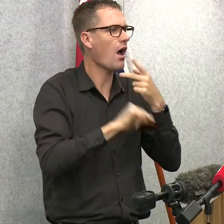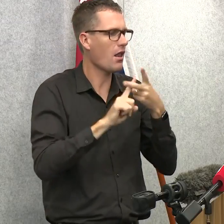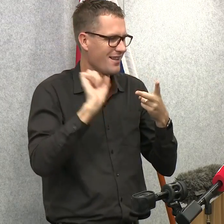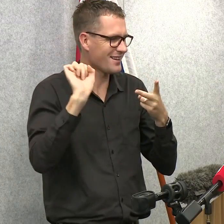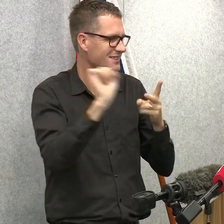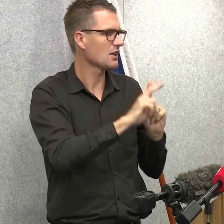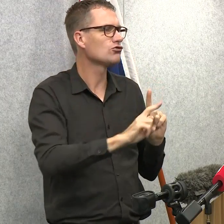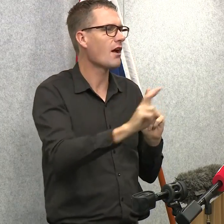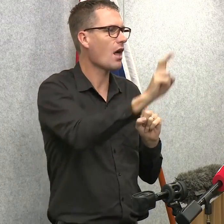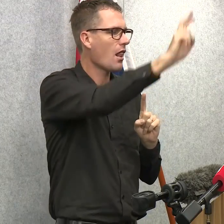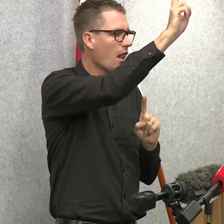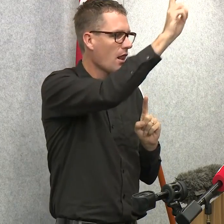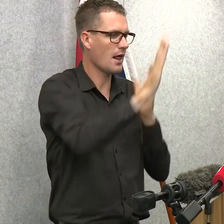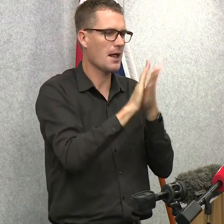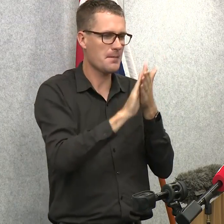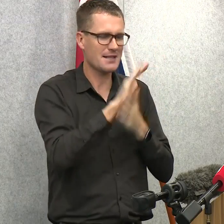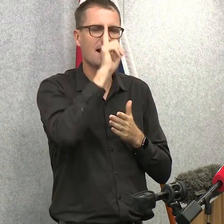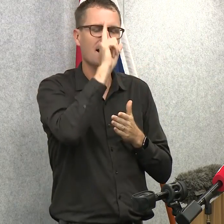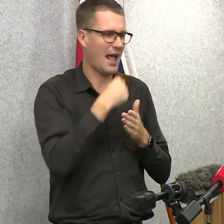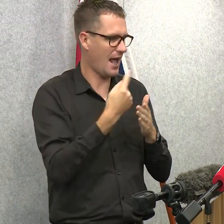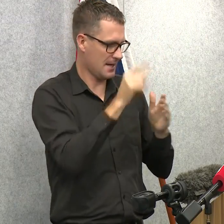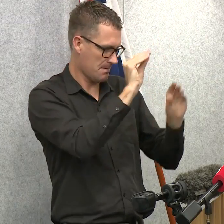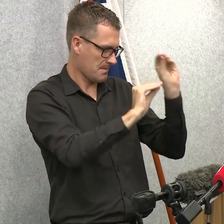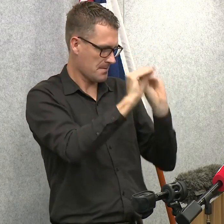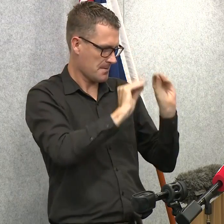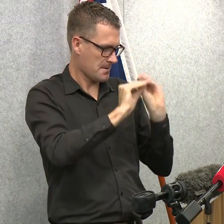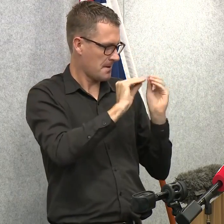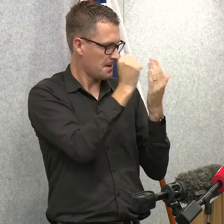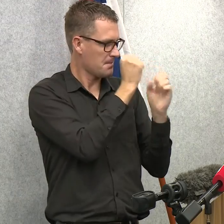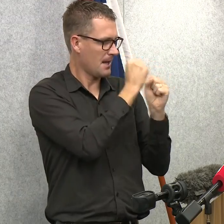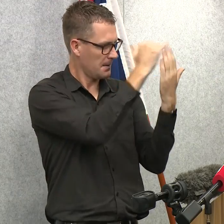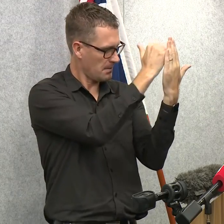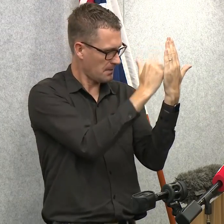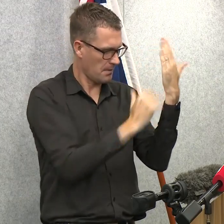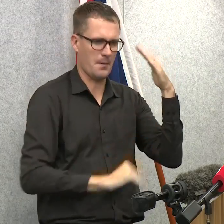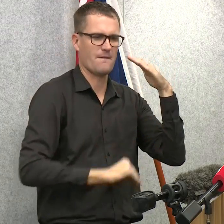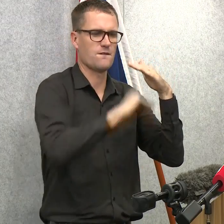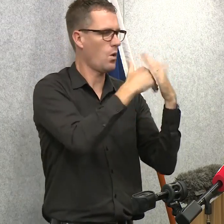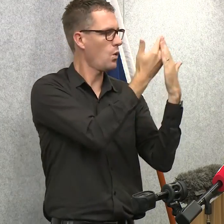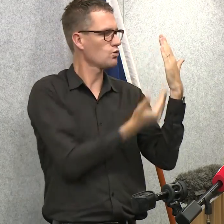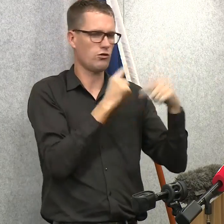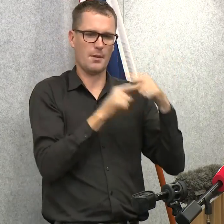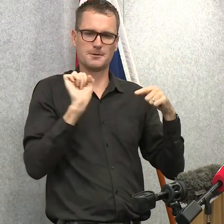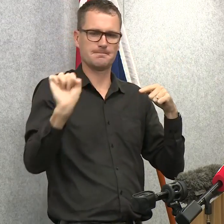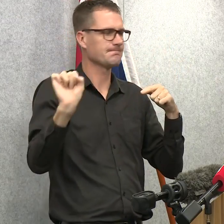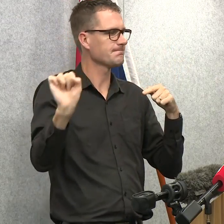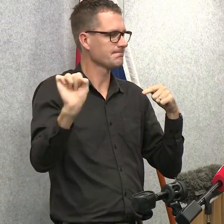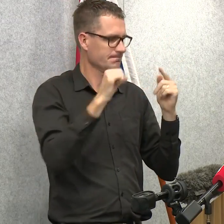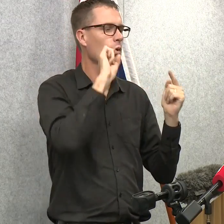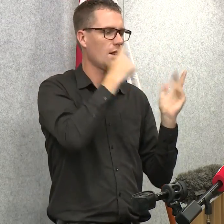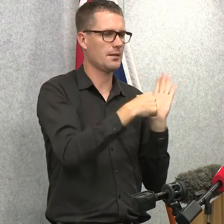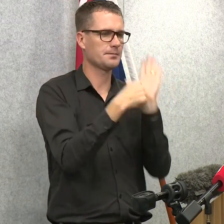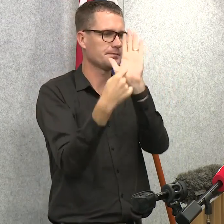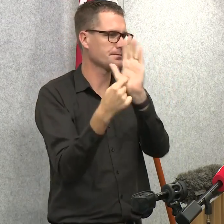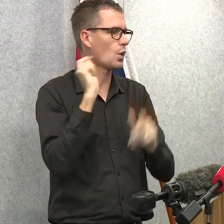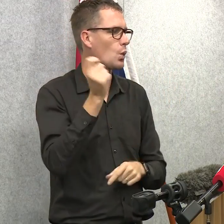comprehensive picture of this person that we will put before the court. I myself spoke to the director of